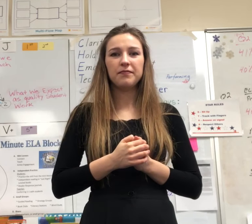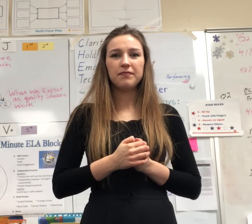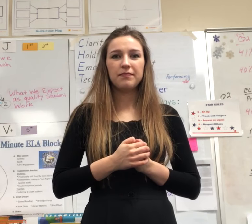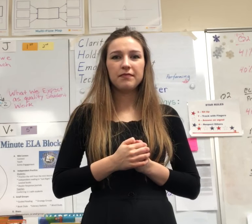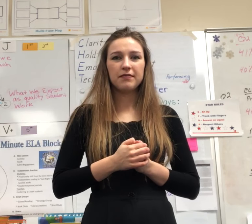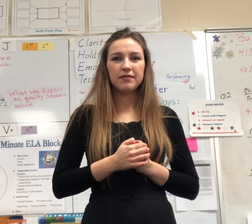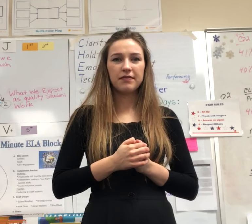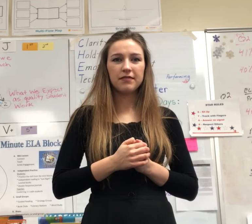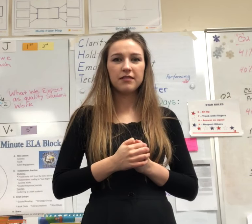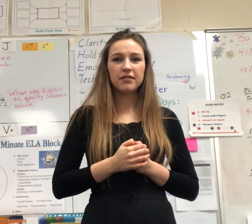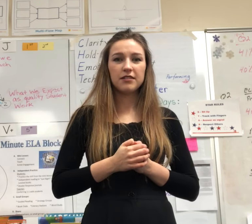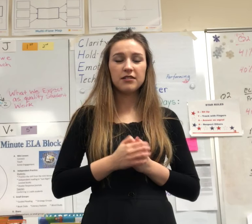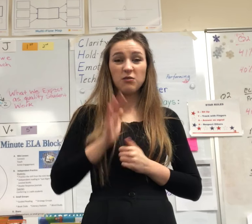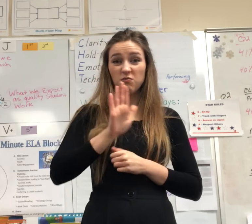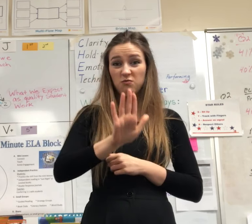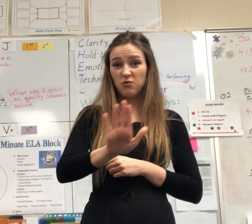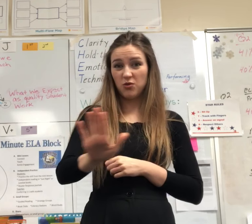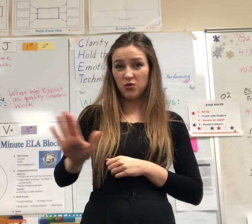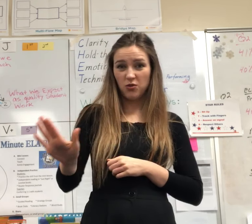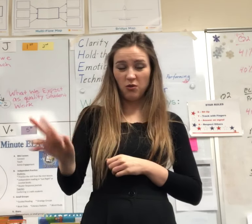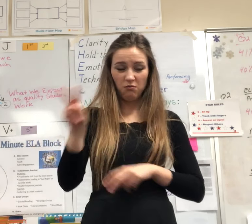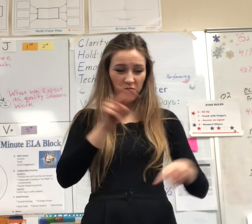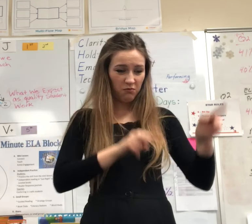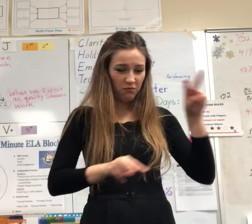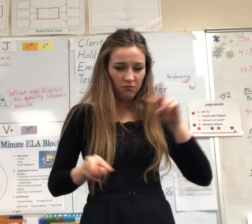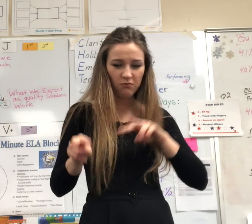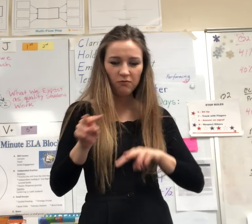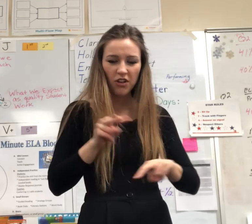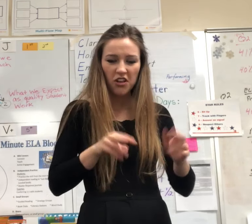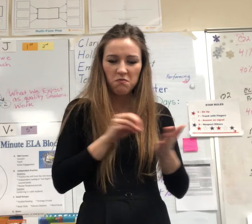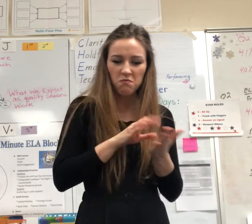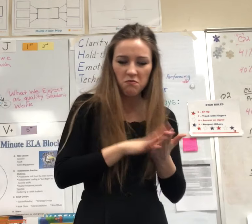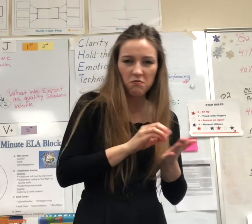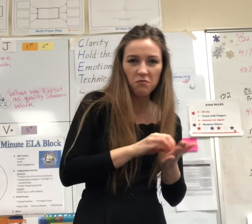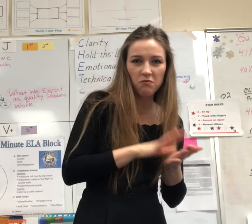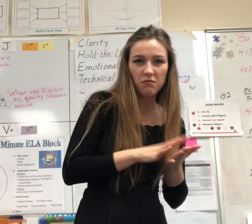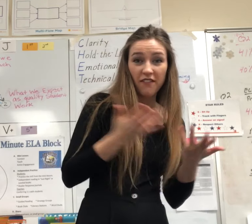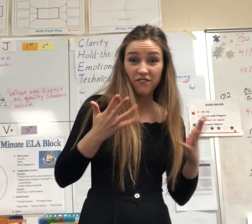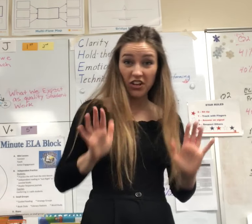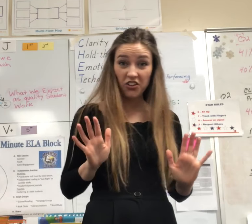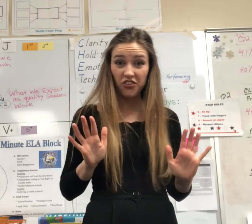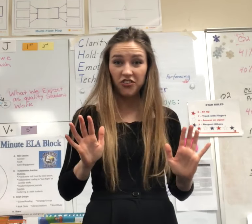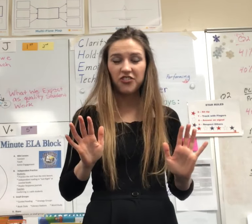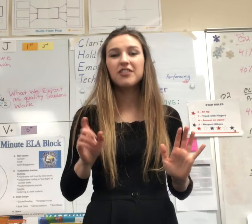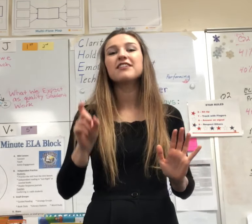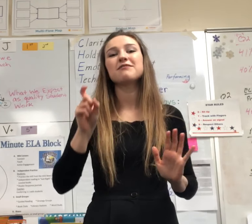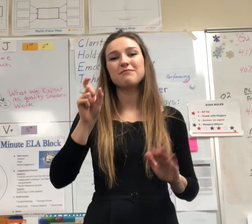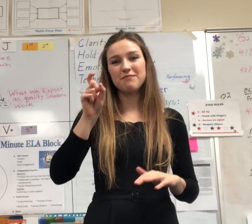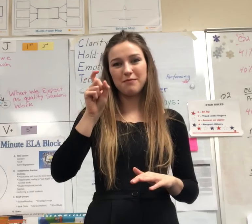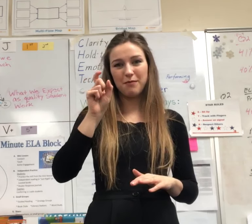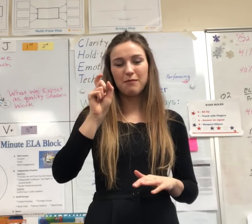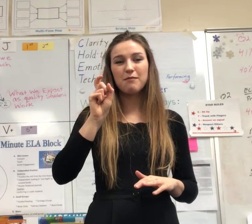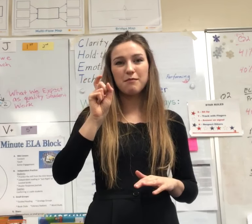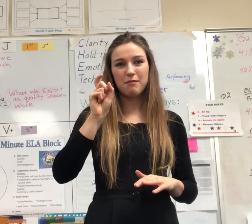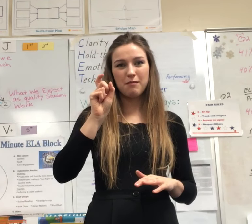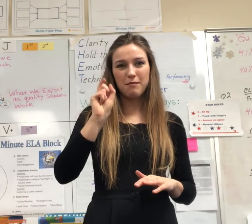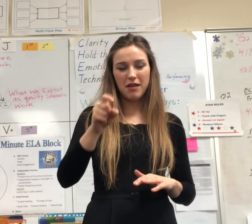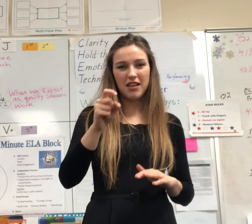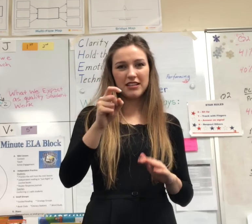your observations, then you're going to rank the speed. You're going to look and see which